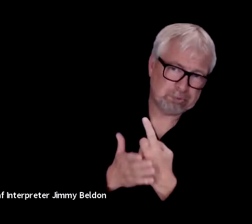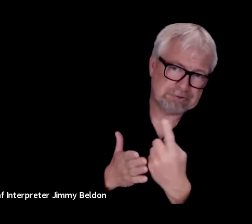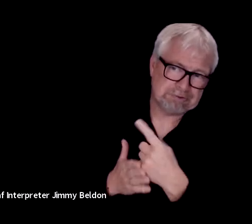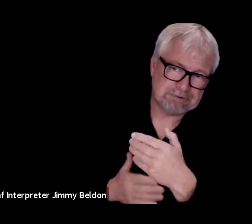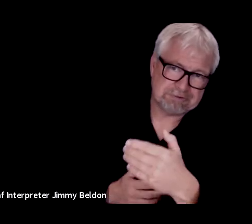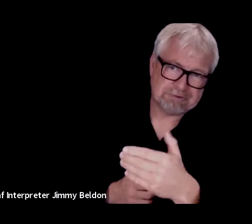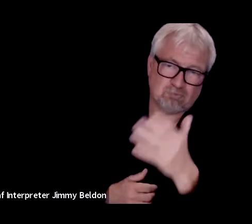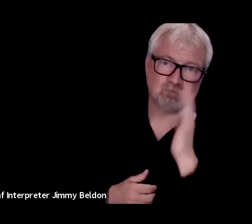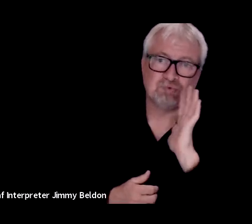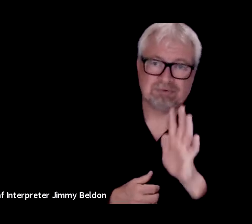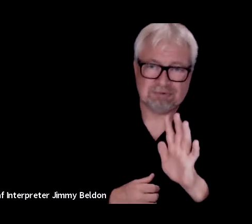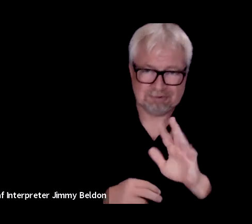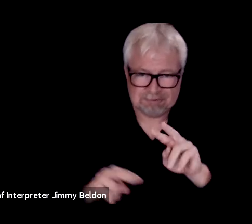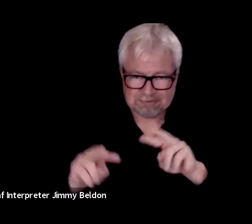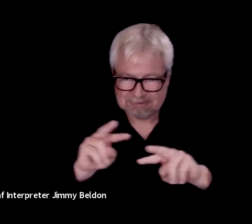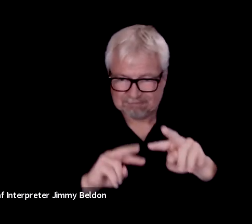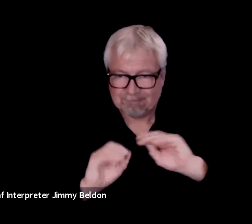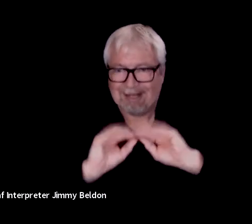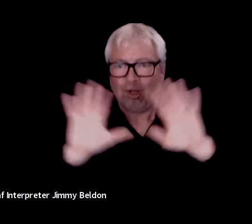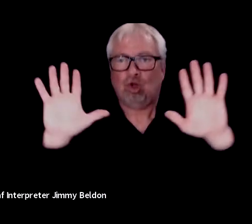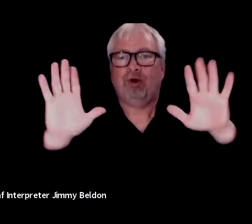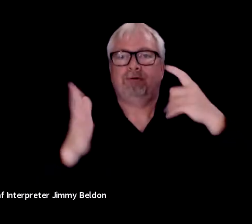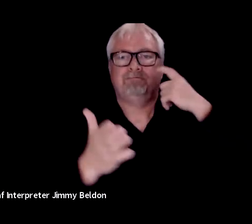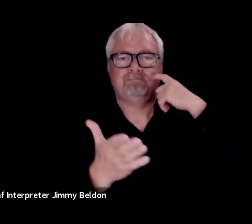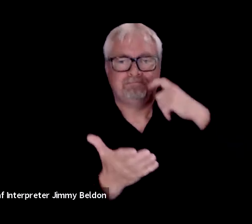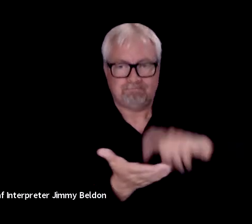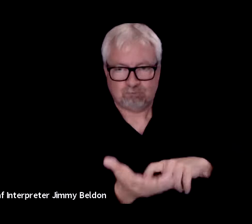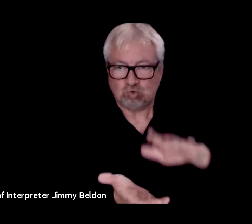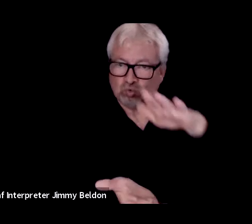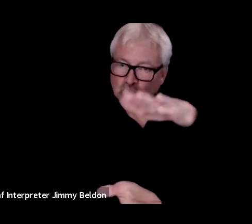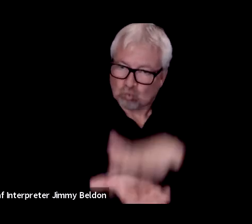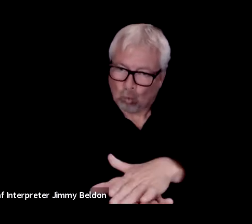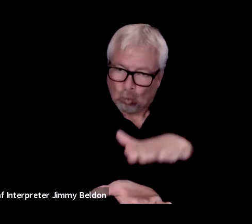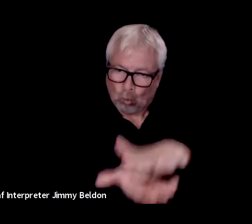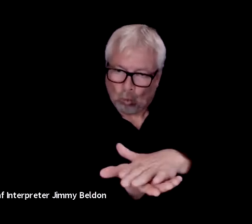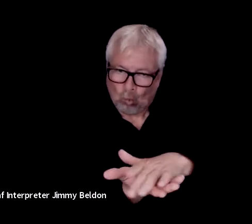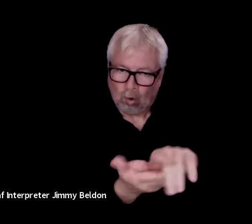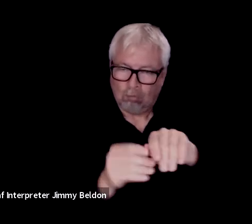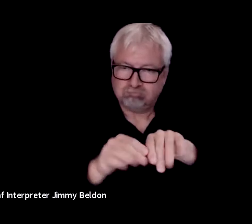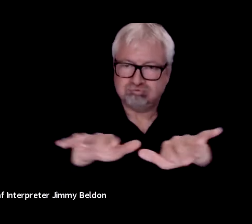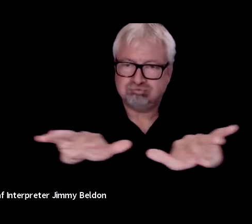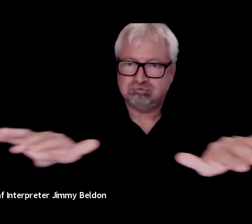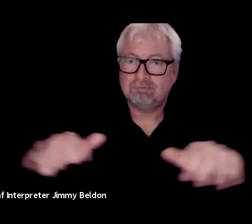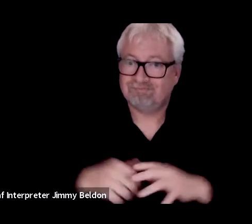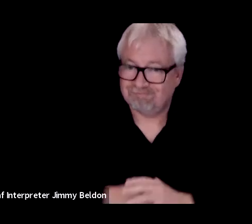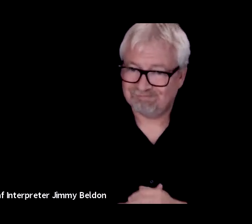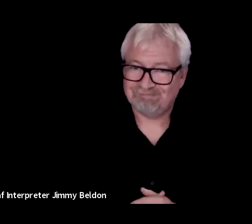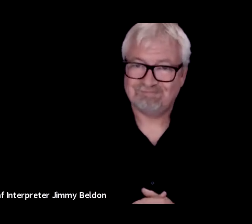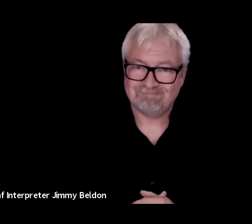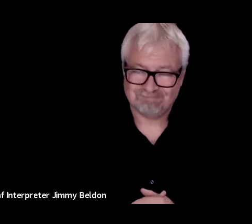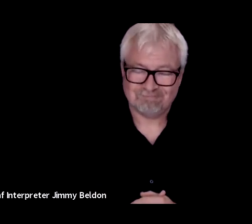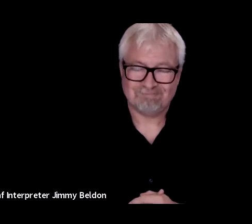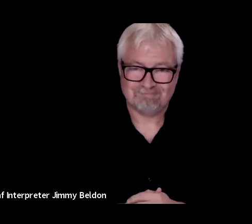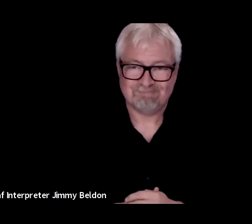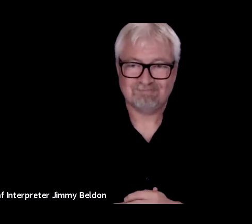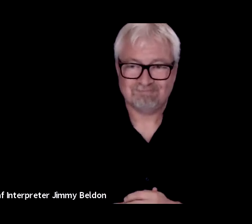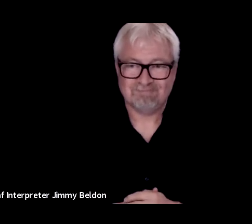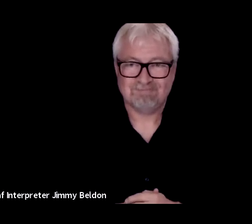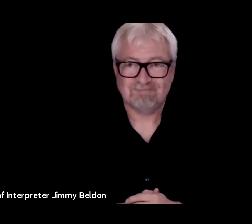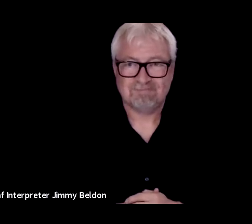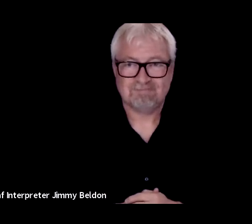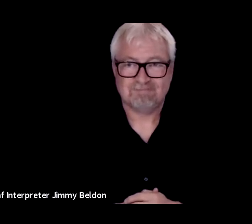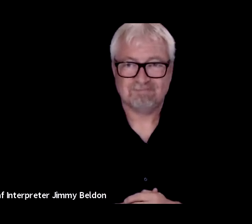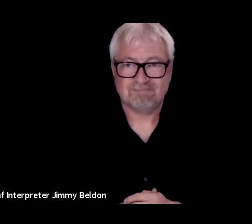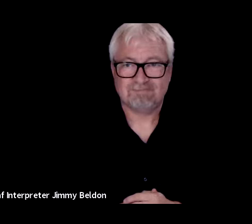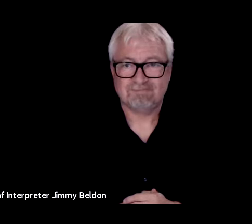school. Lots of respiratory illnesses get kind of kicked up in terms of their spread.